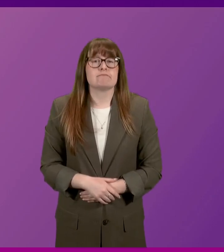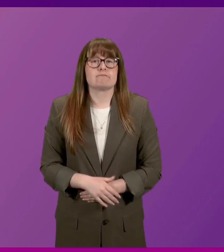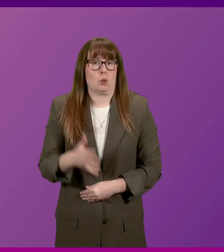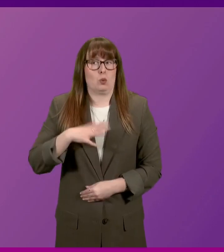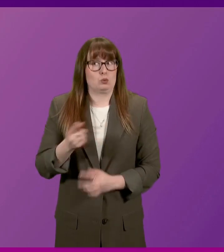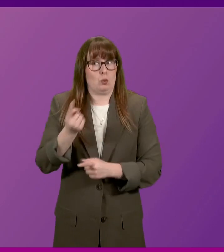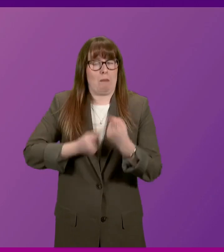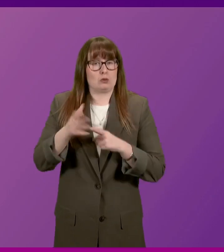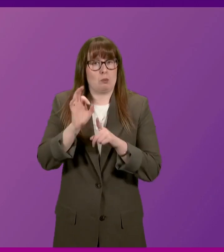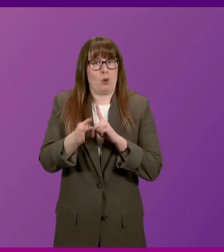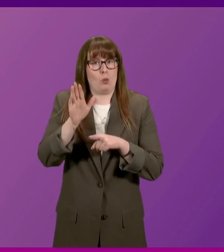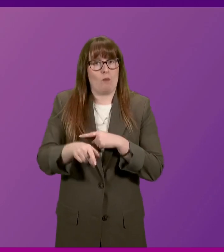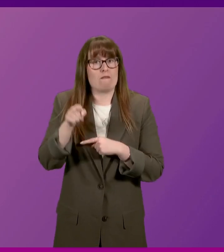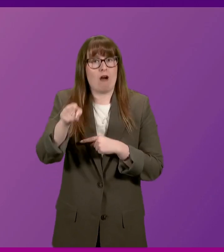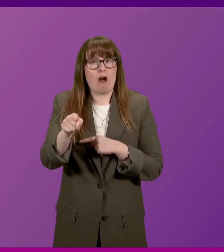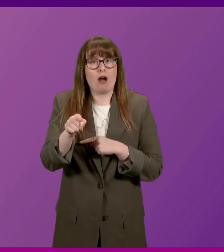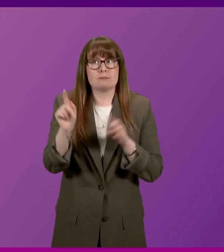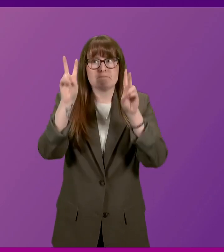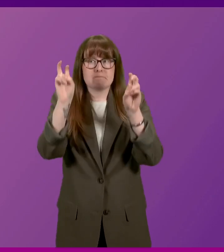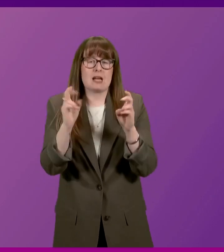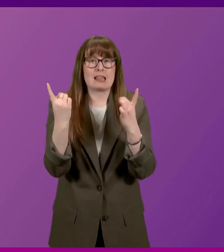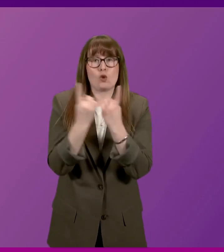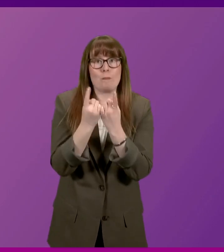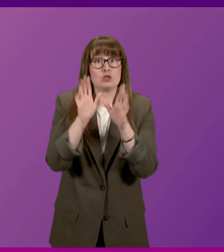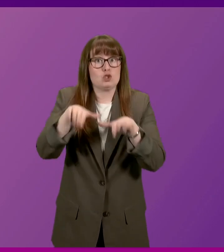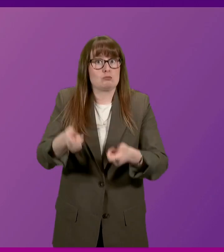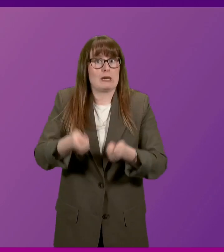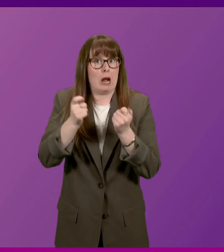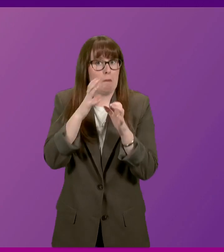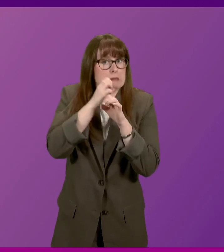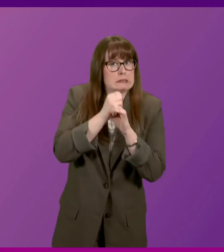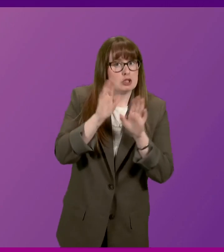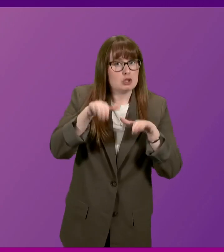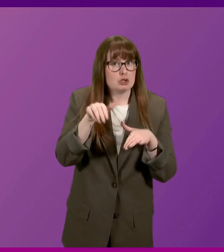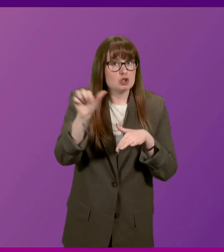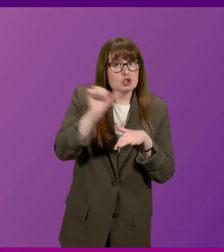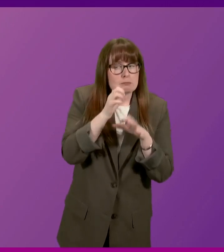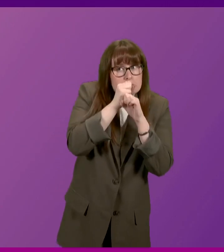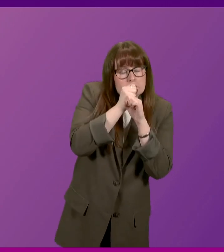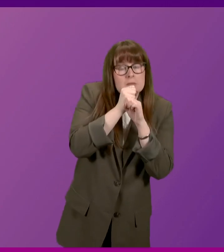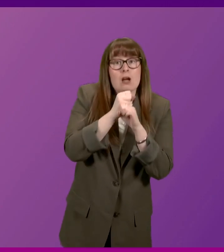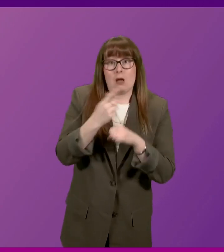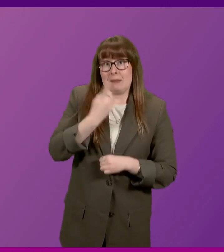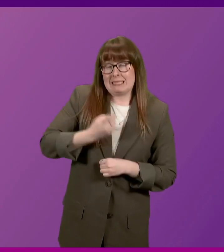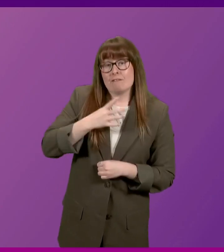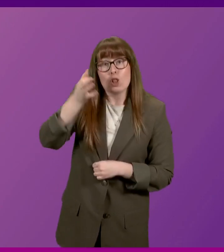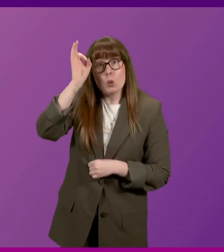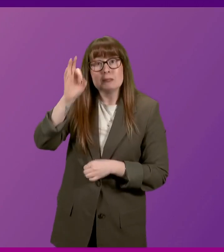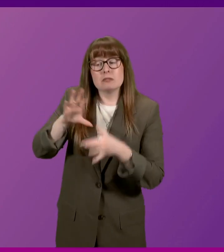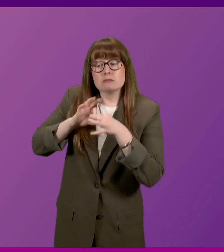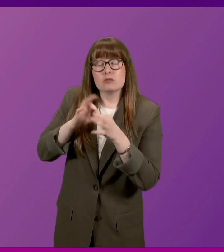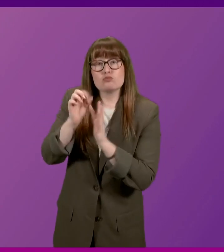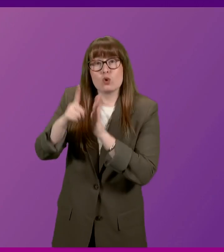to your point about sort of the taboo nature of many of these topics. And Lucy and I had worked on a project